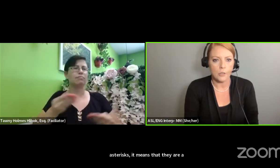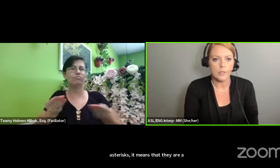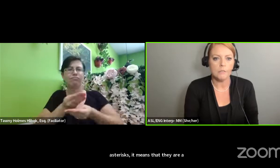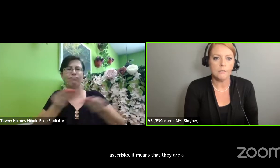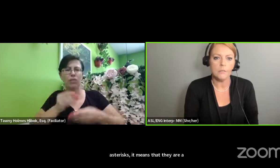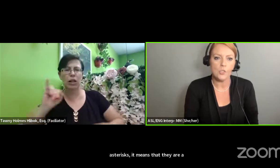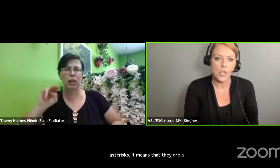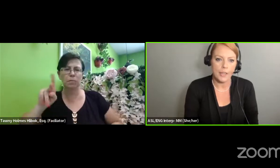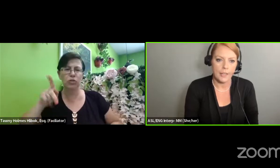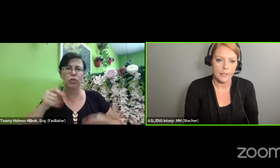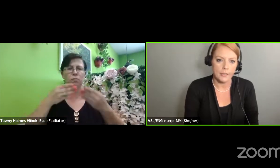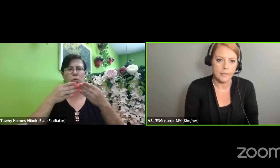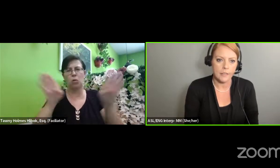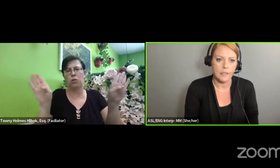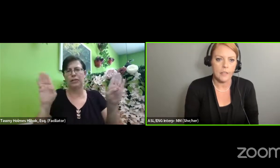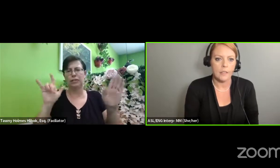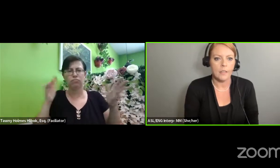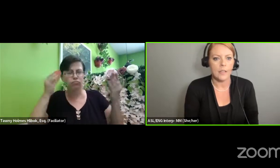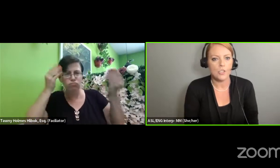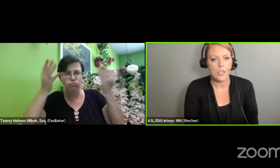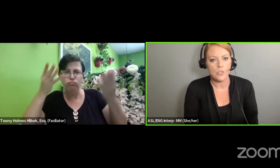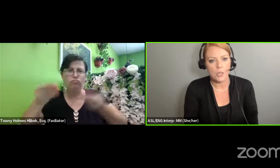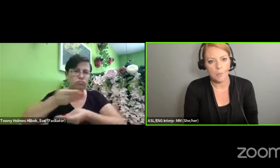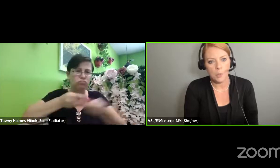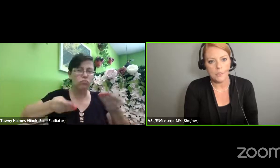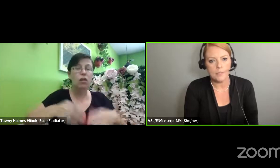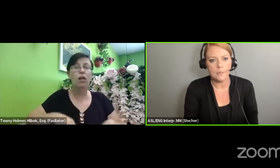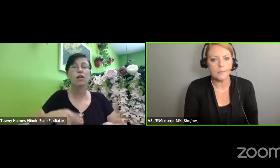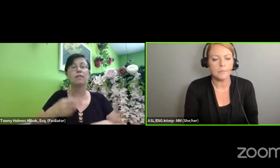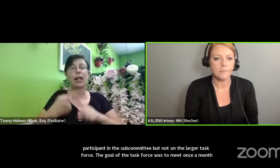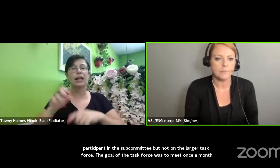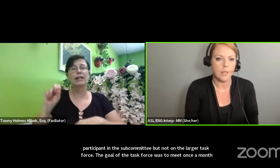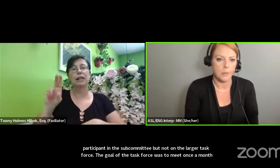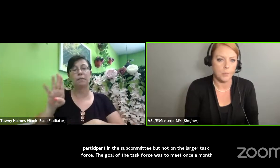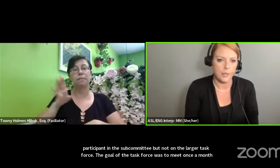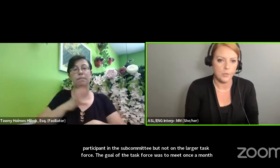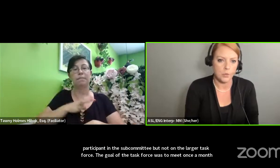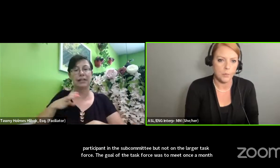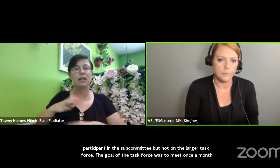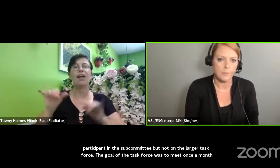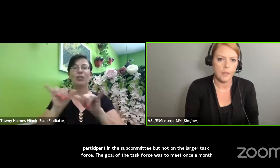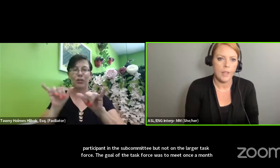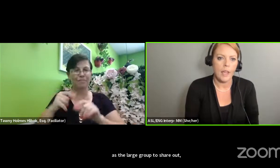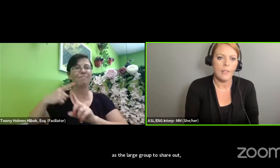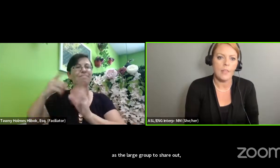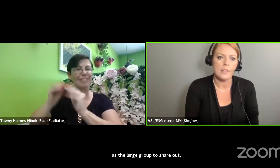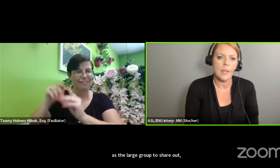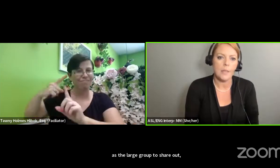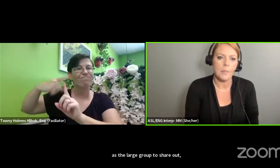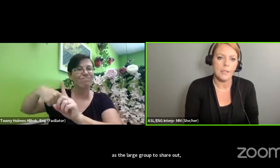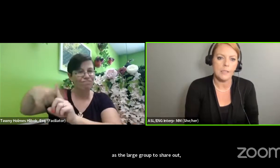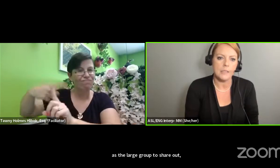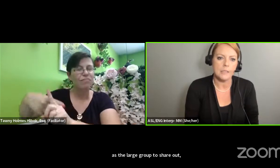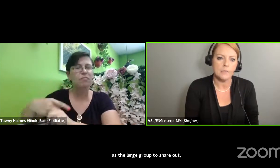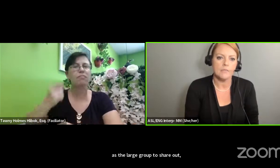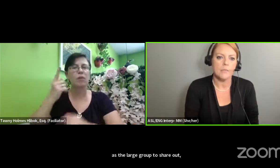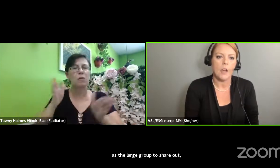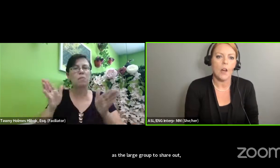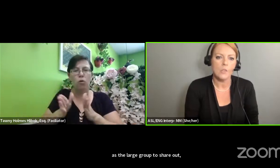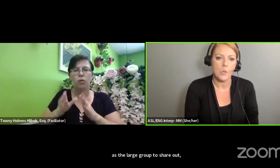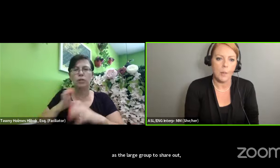share out, check in, exchange input, and brainstorm. And then the